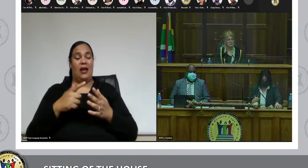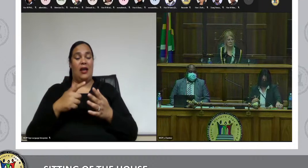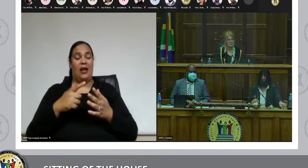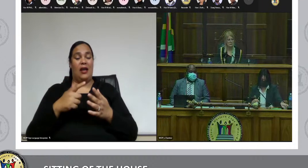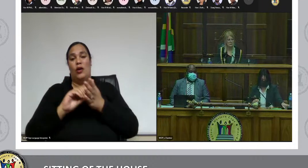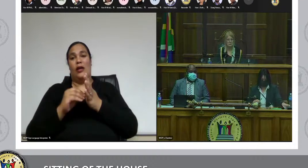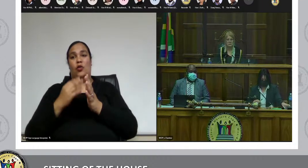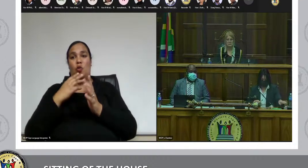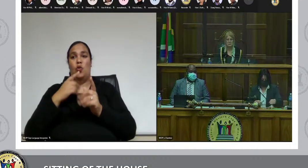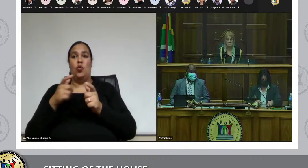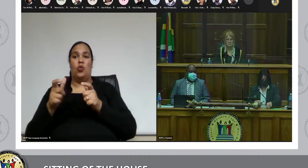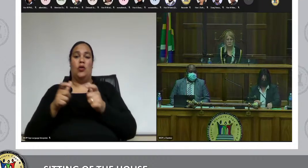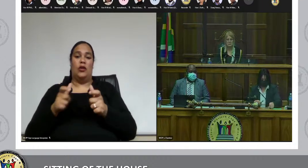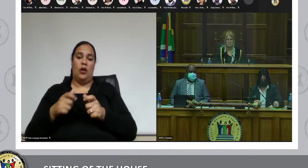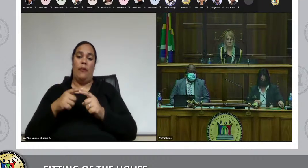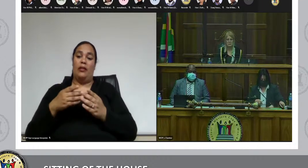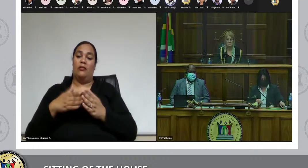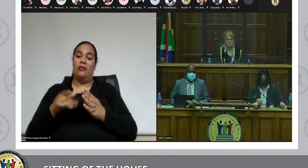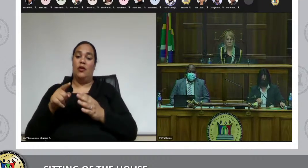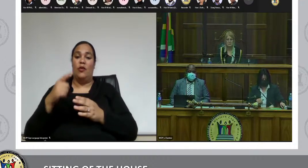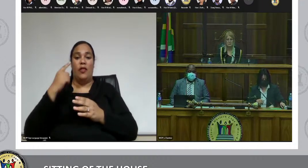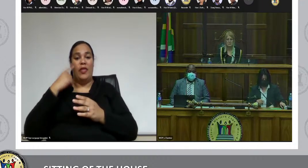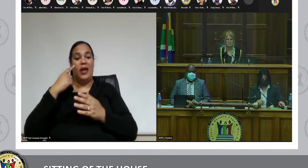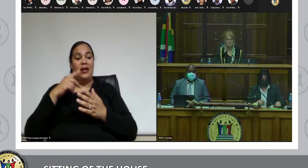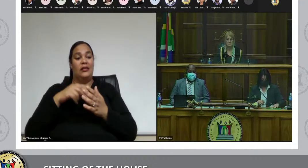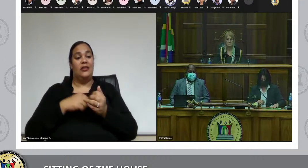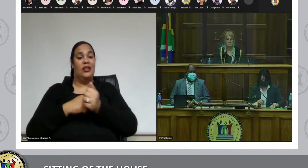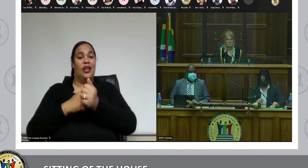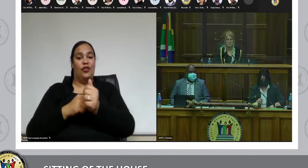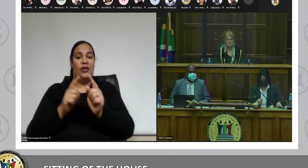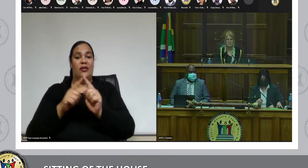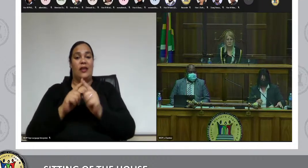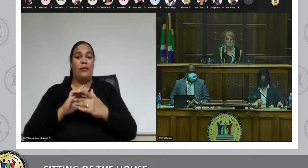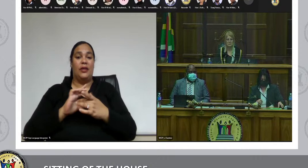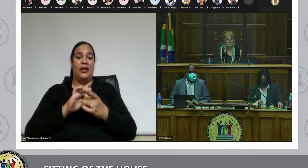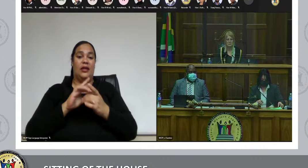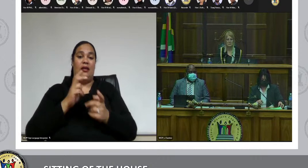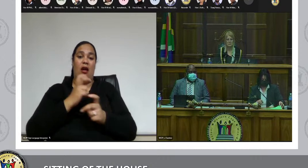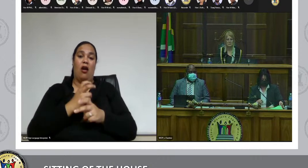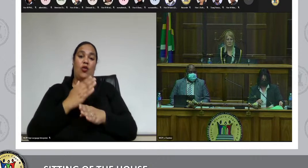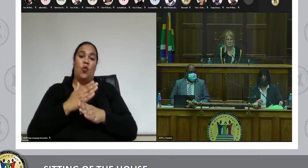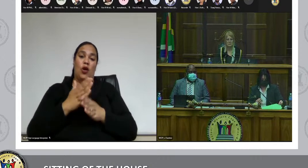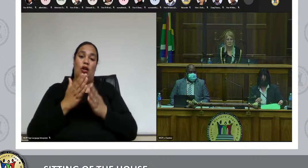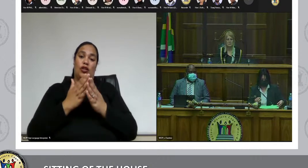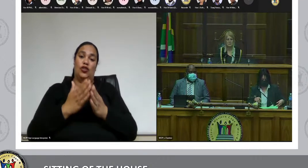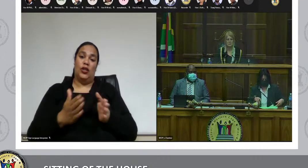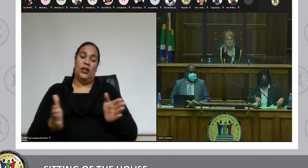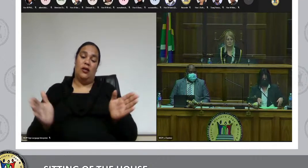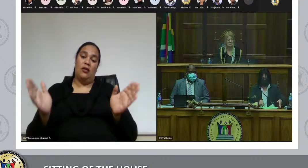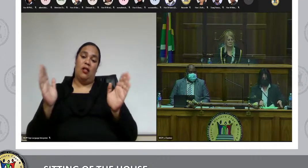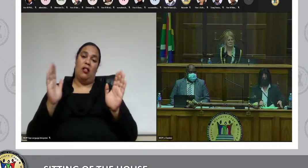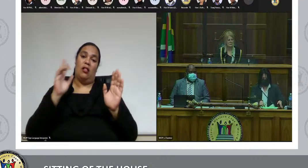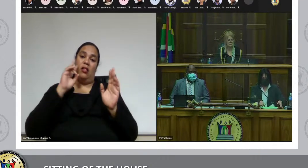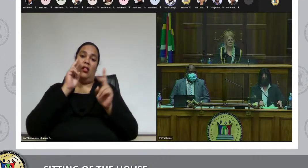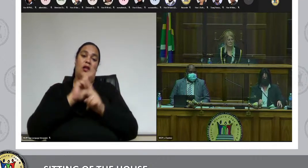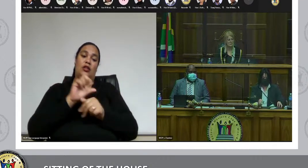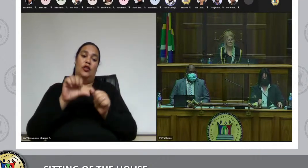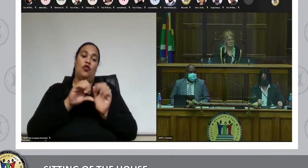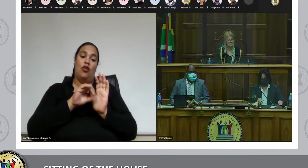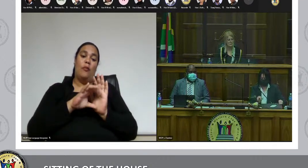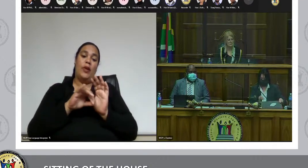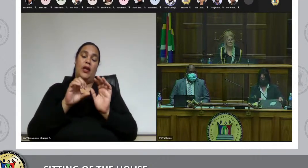communities. The dismissal of a thinker, strategist, and a dedicated, hardworking general over a social media